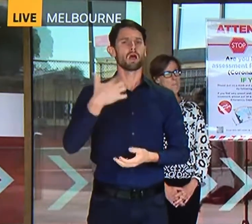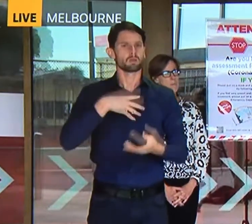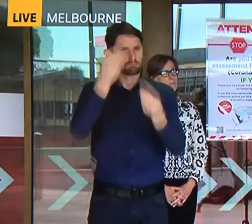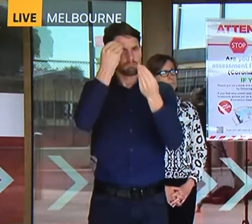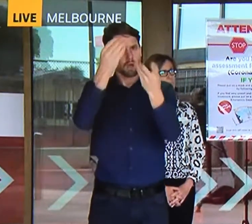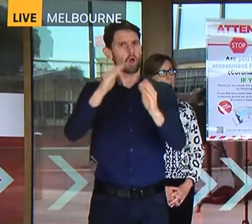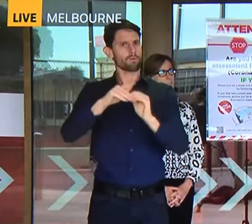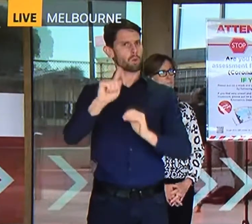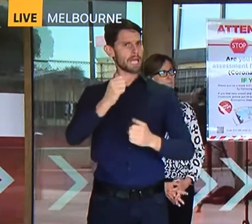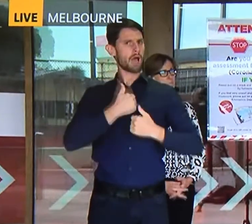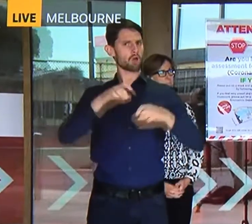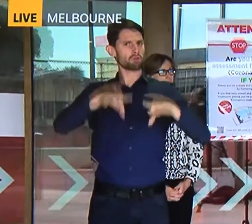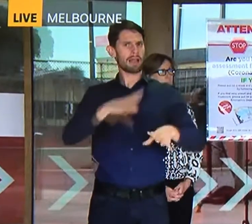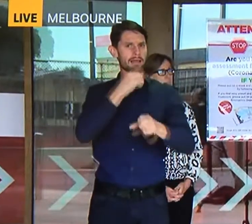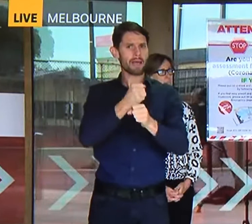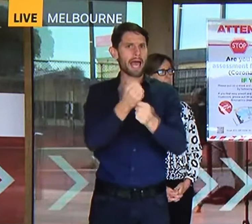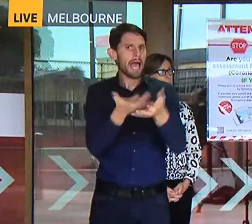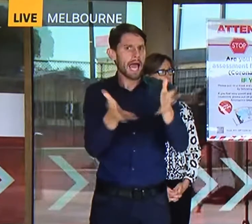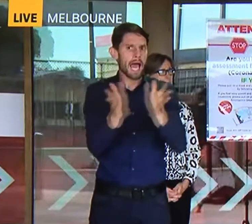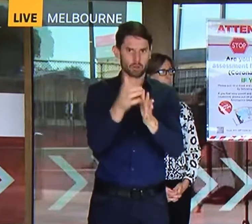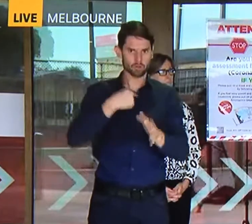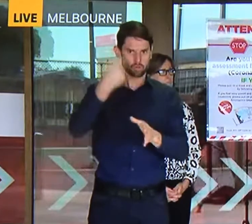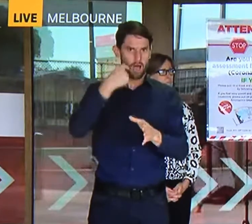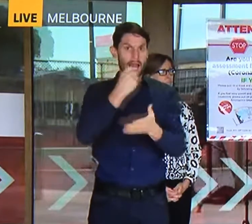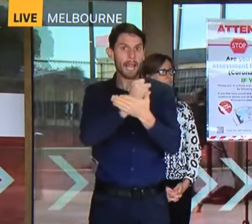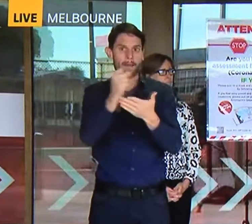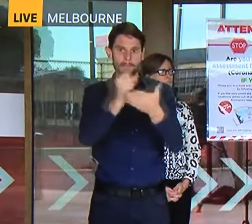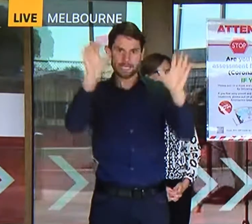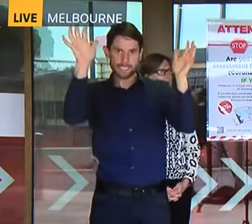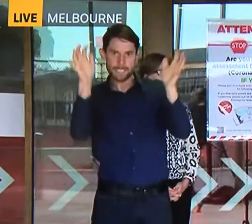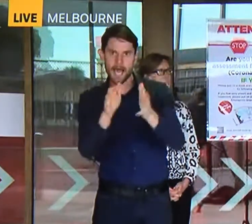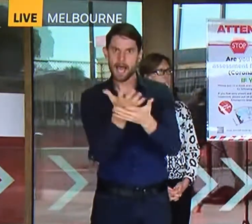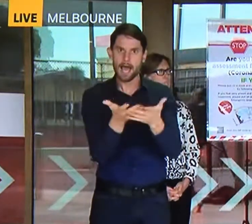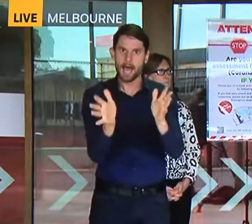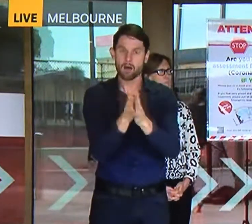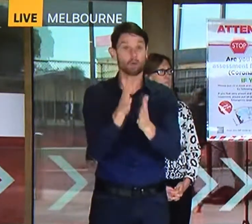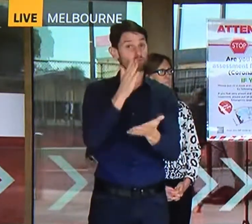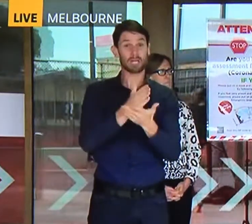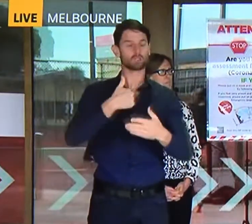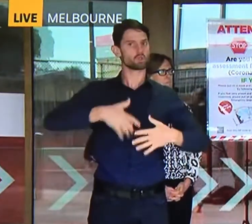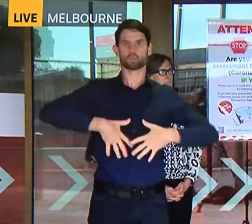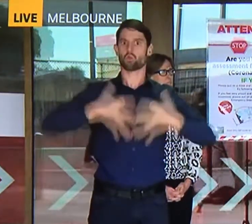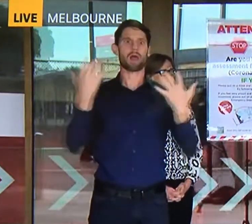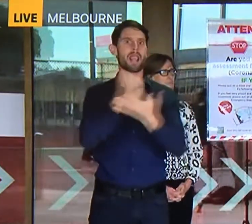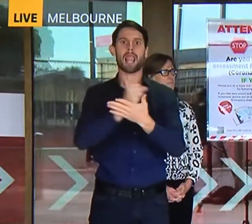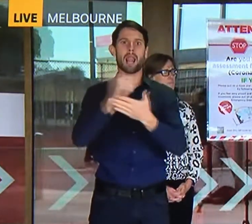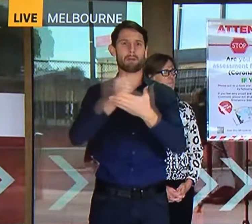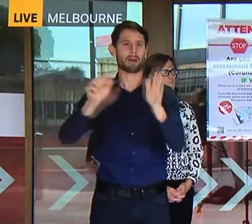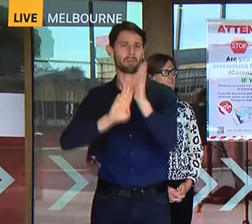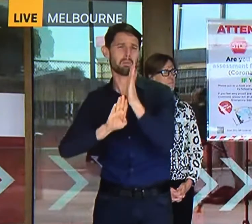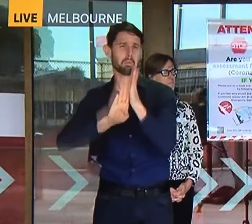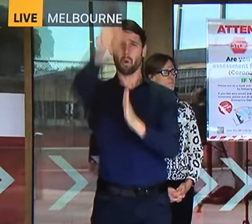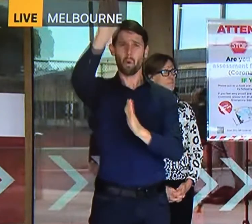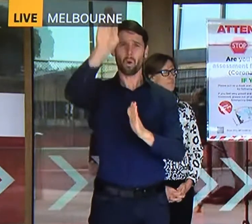then to talk about this capacity effort. Our national strategy is to bring the curve down, to reduce the